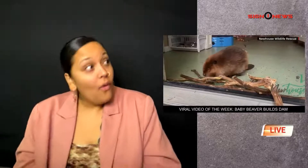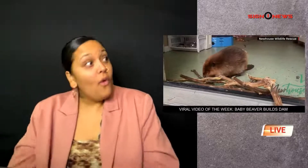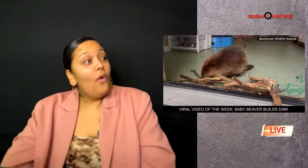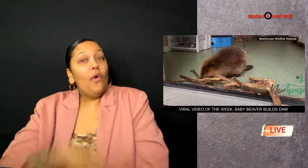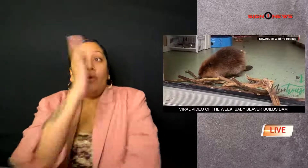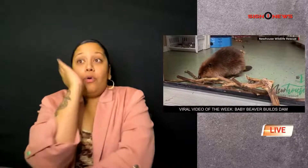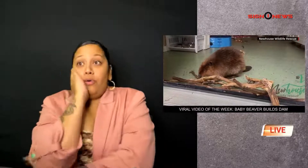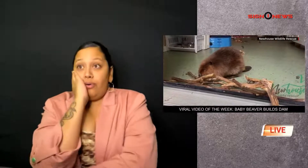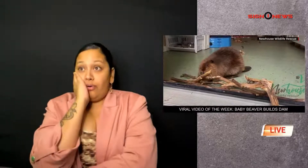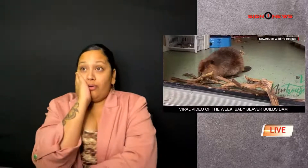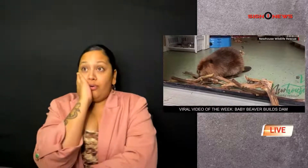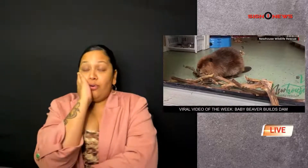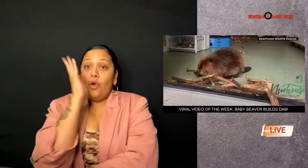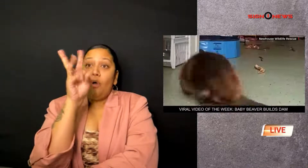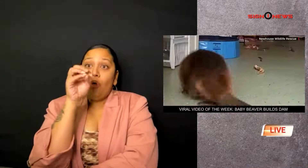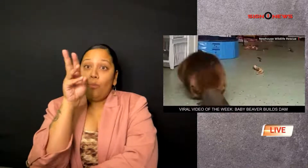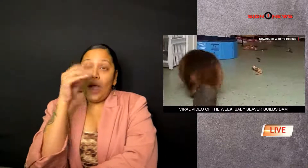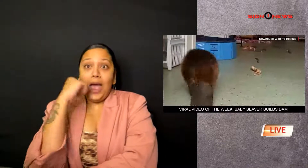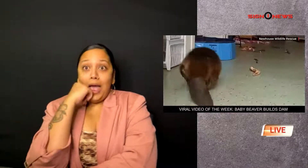times.